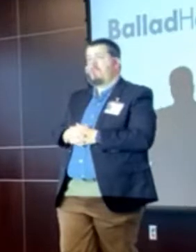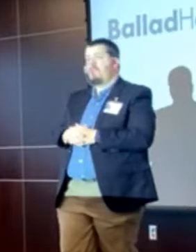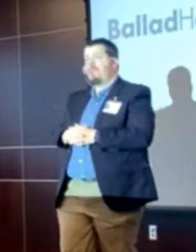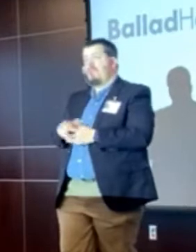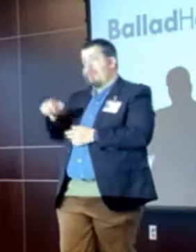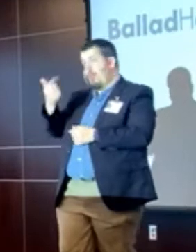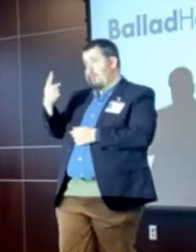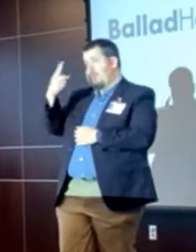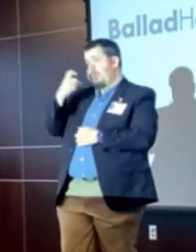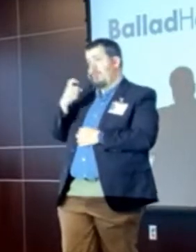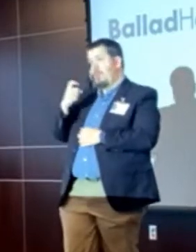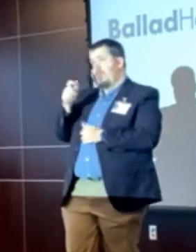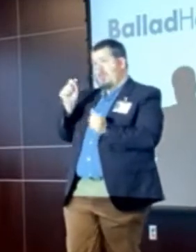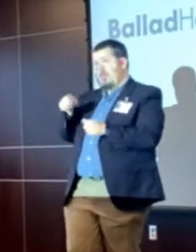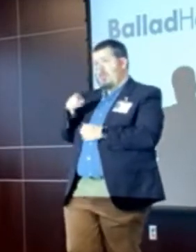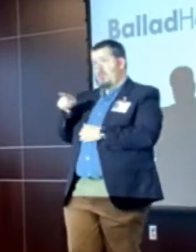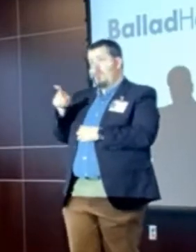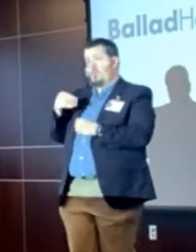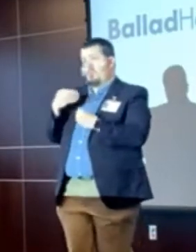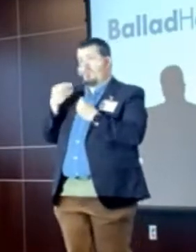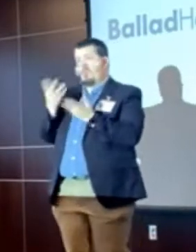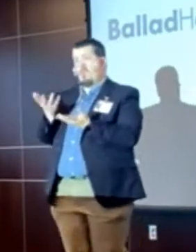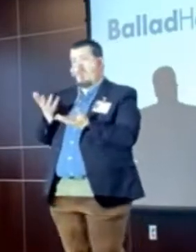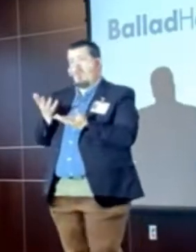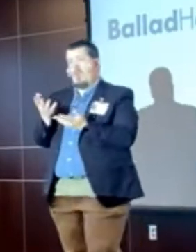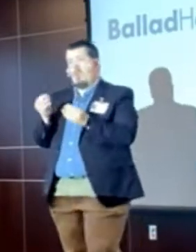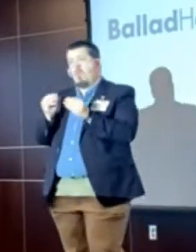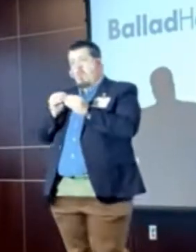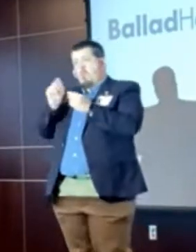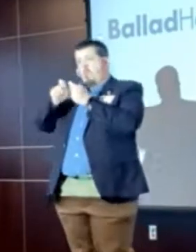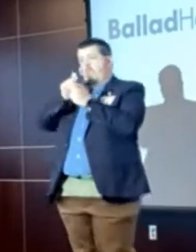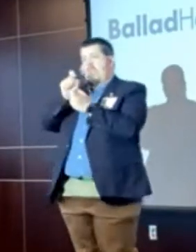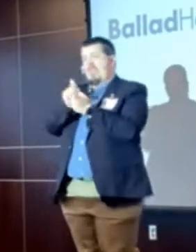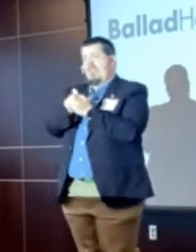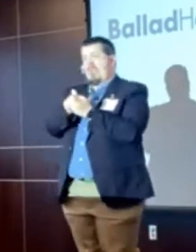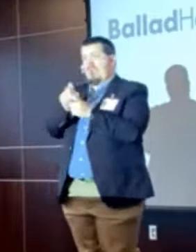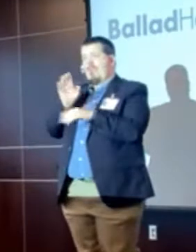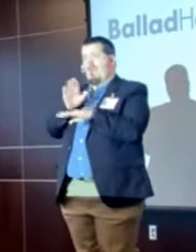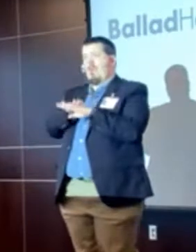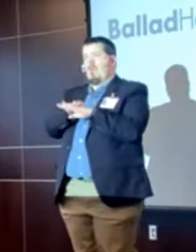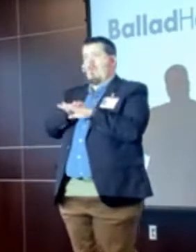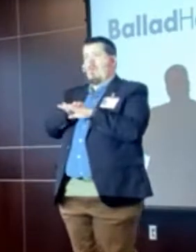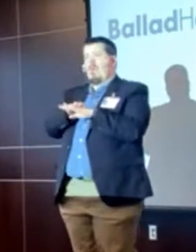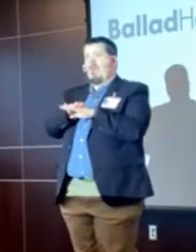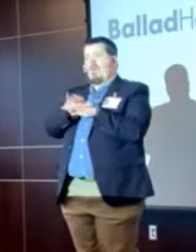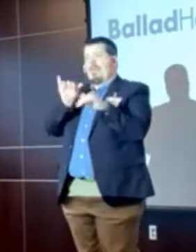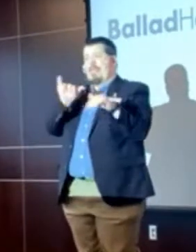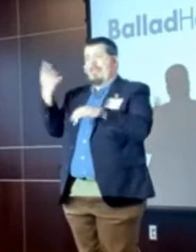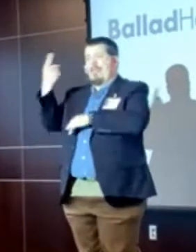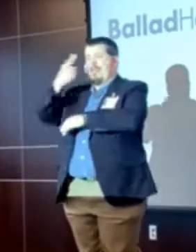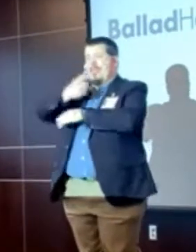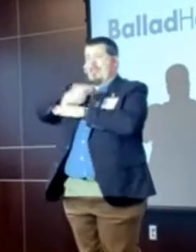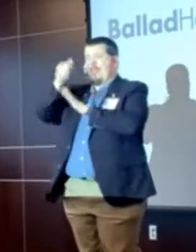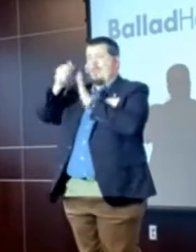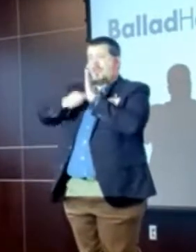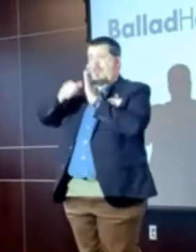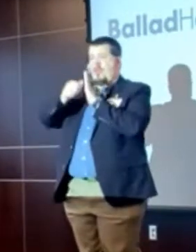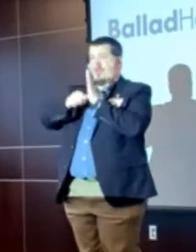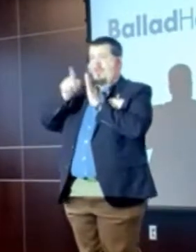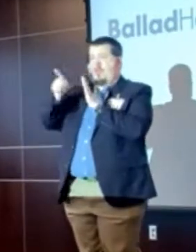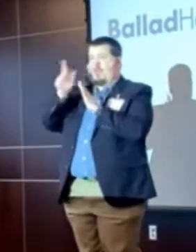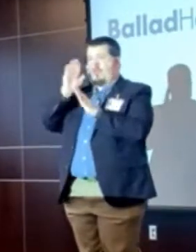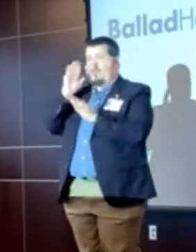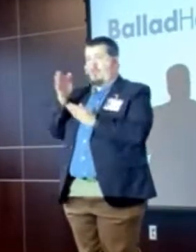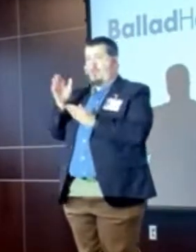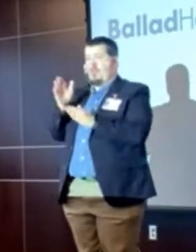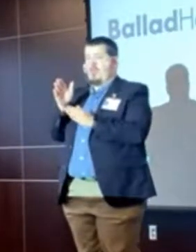then my other question is, can y'all provide more specifics on the same day surgeries that you all